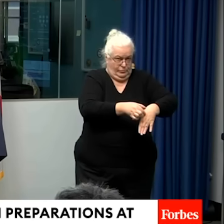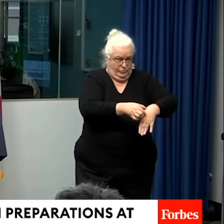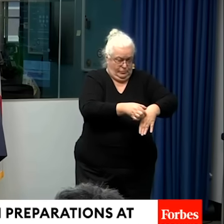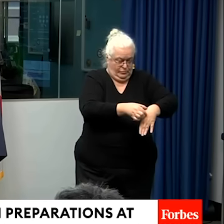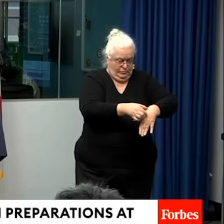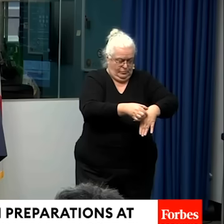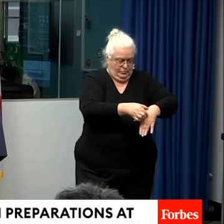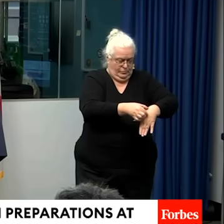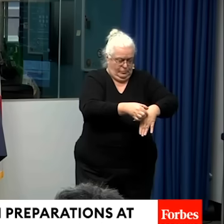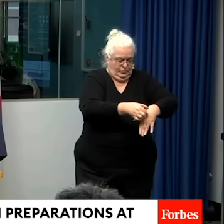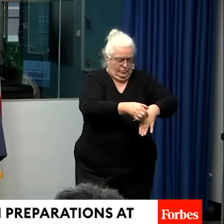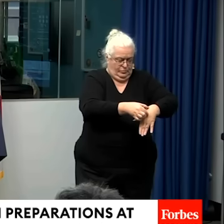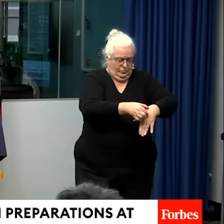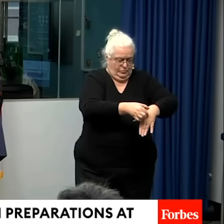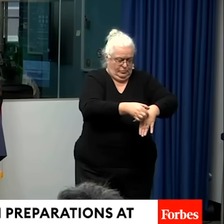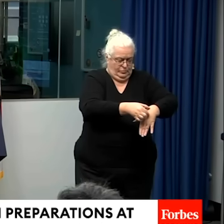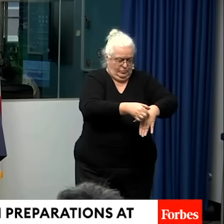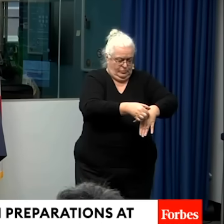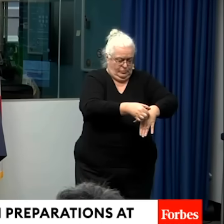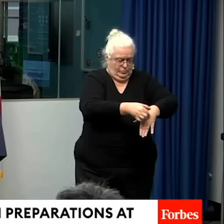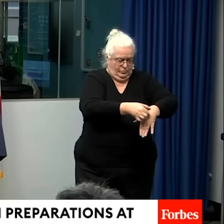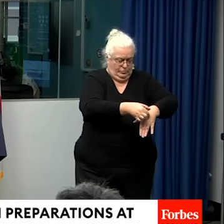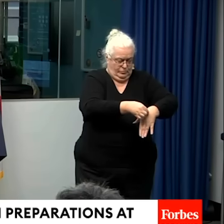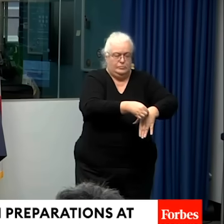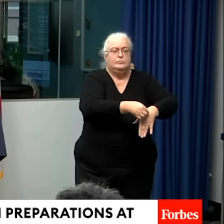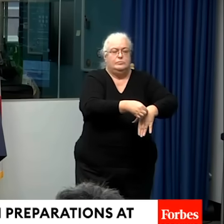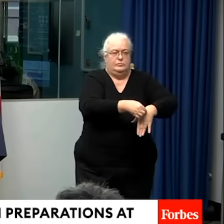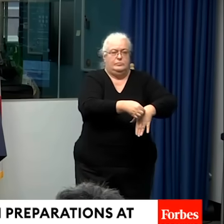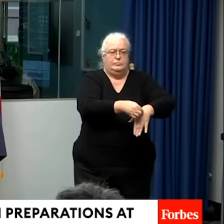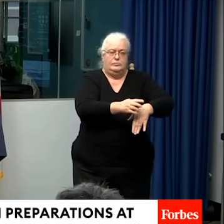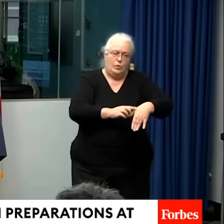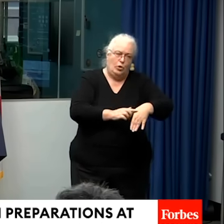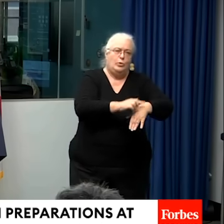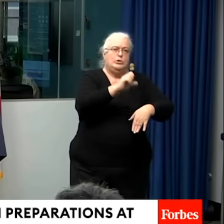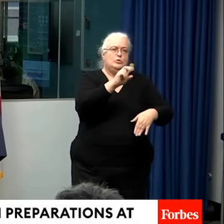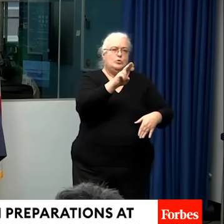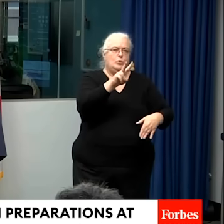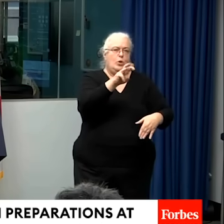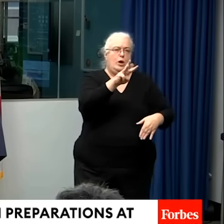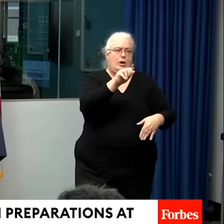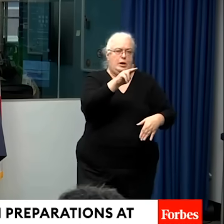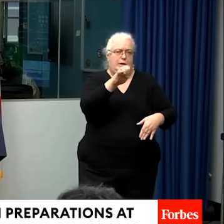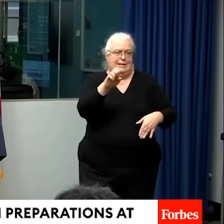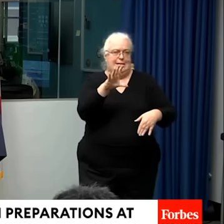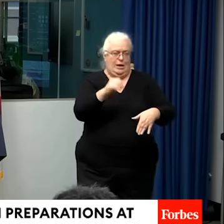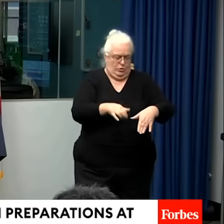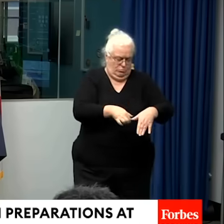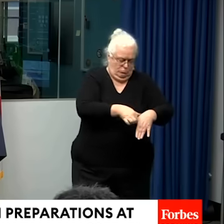Leon, Liberty, Madison, Suwannee, Taylor, Wakulla, Walton, and Washington counties. Additional severe